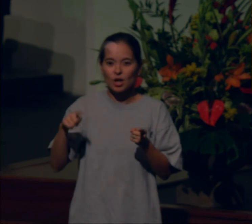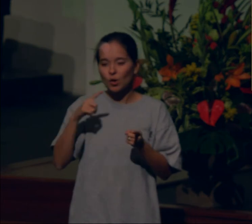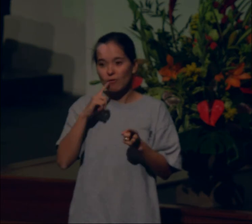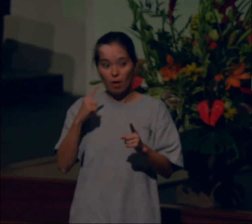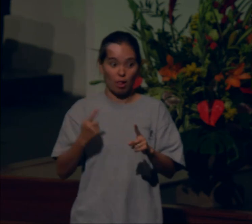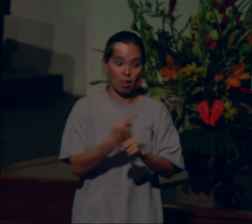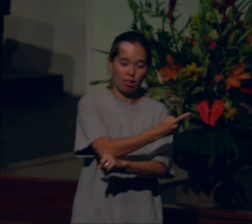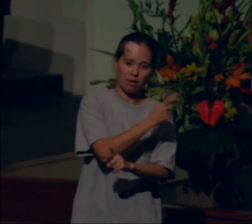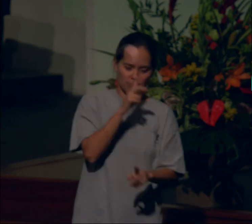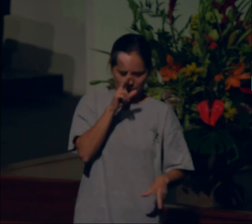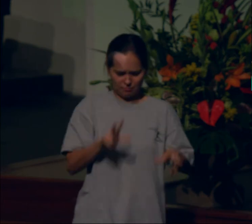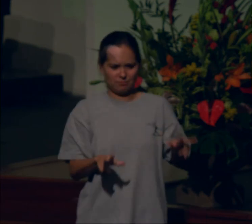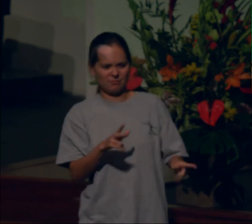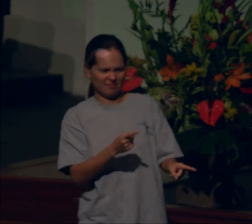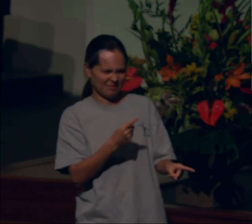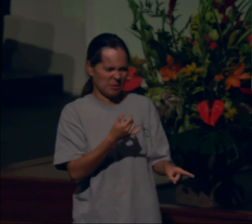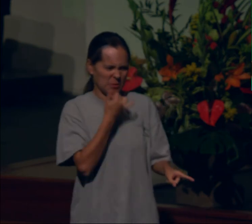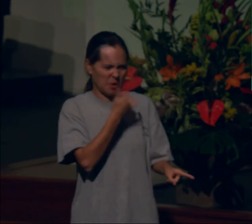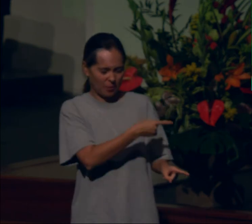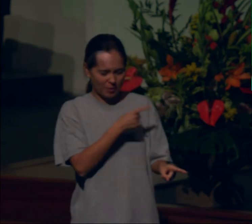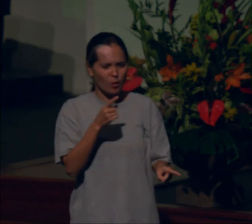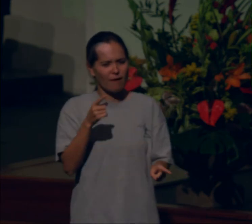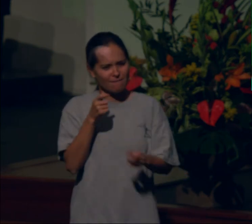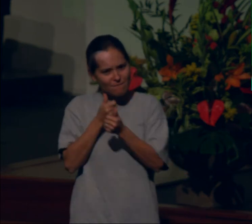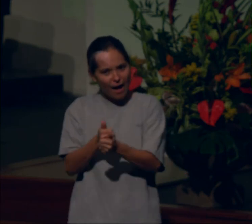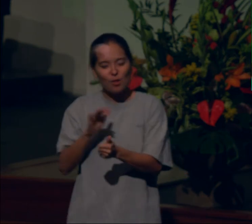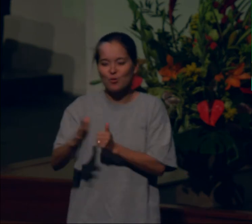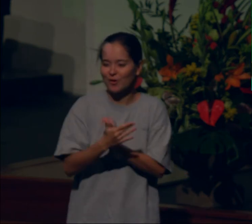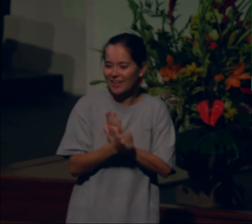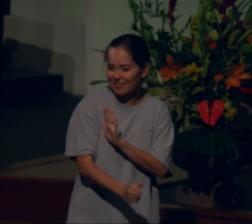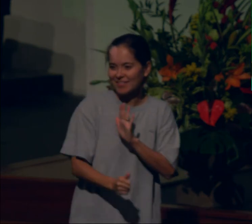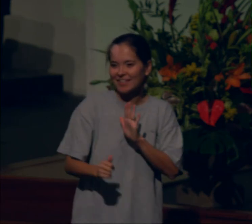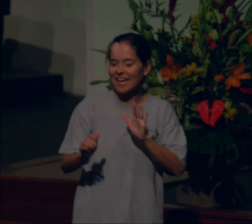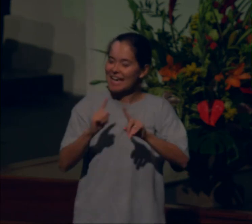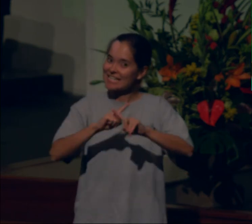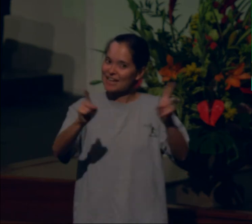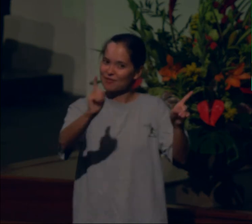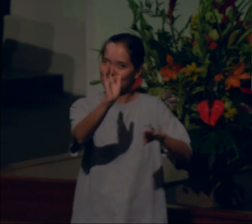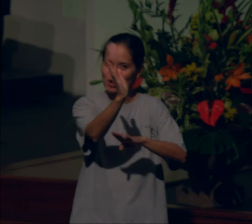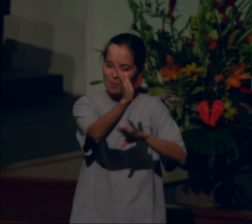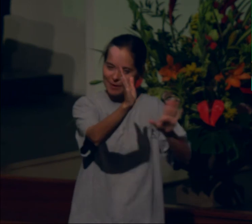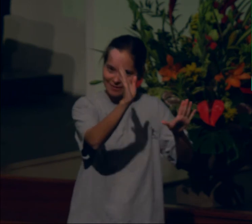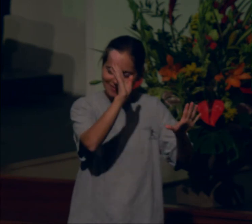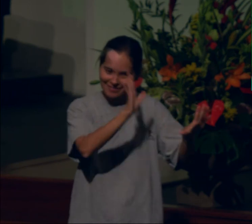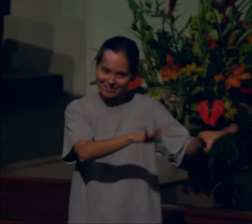you do. You know, stay in your lane. That was free. That's a whole nother sermon.